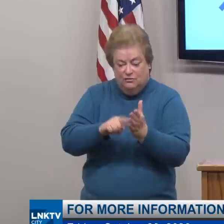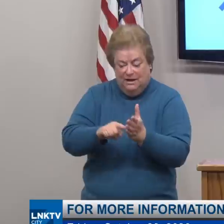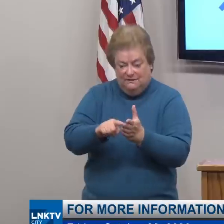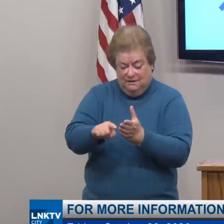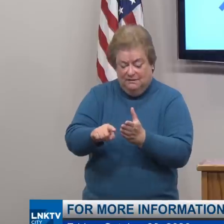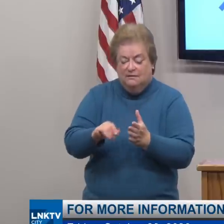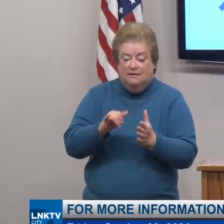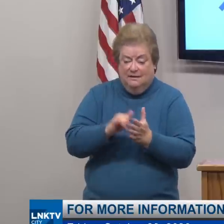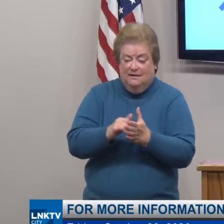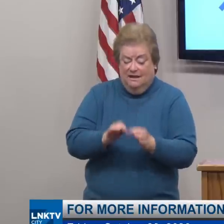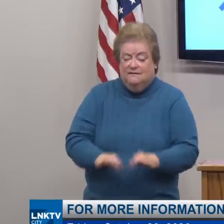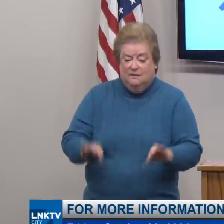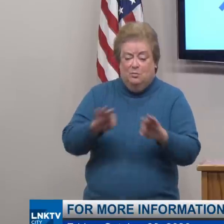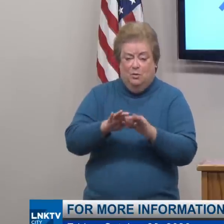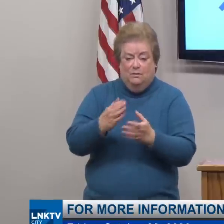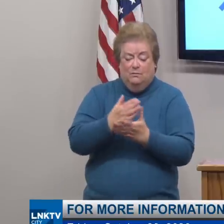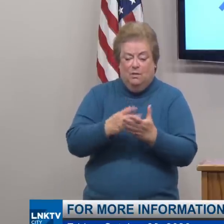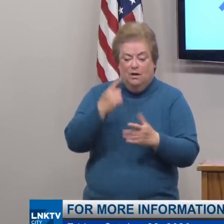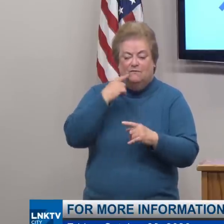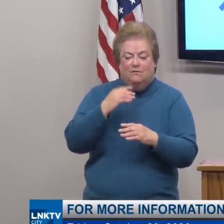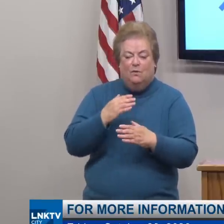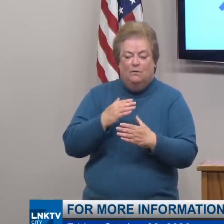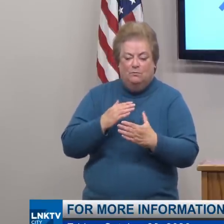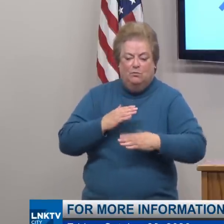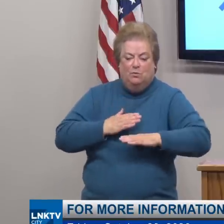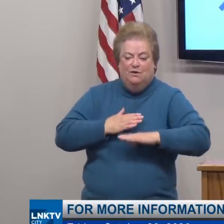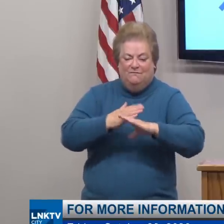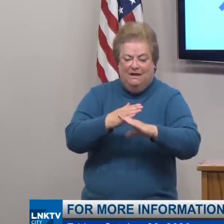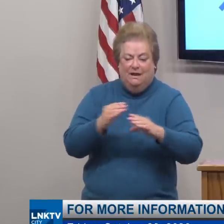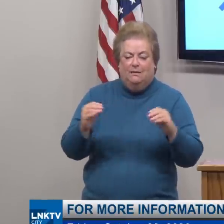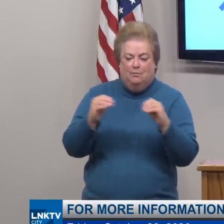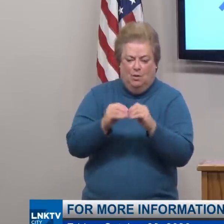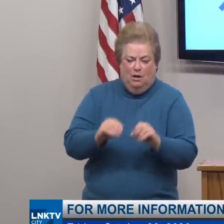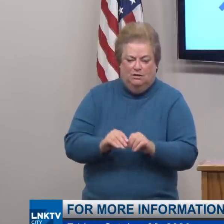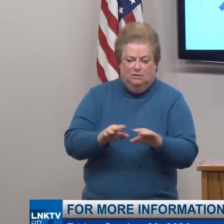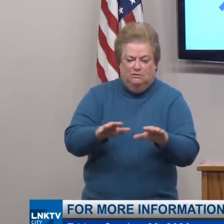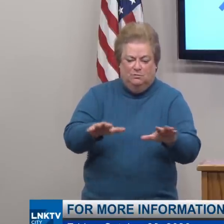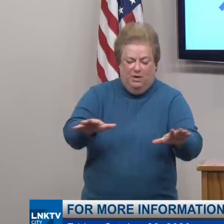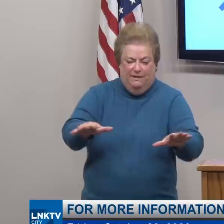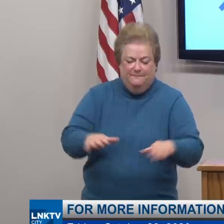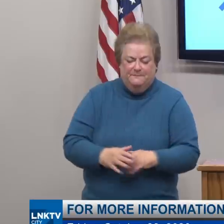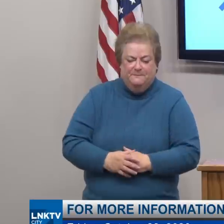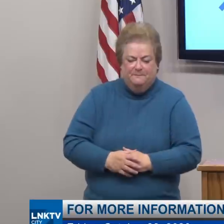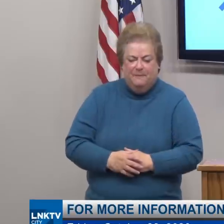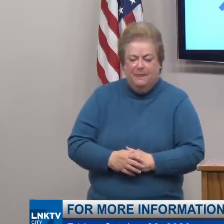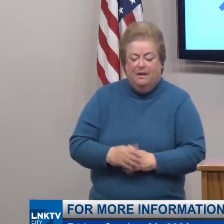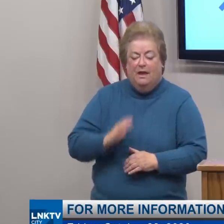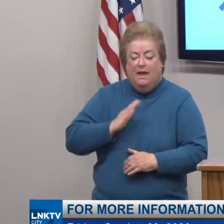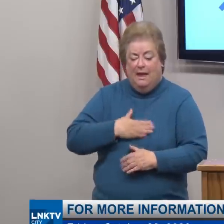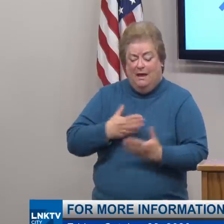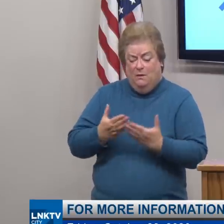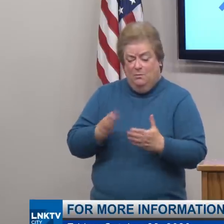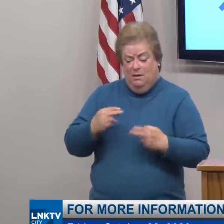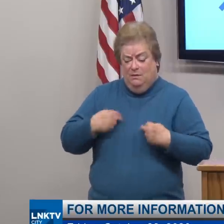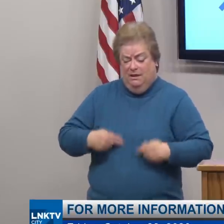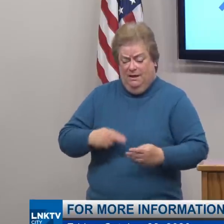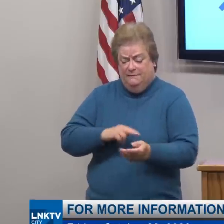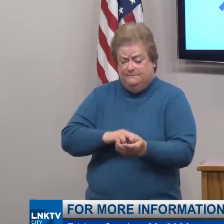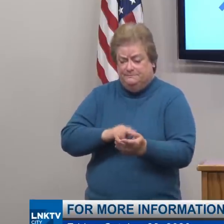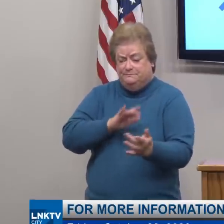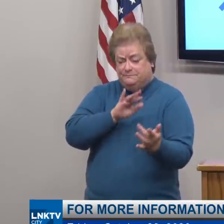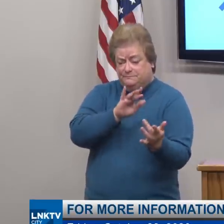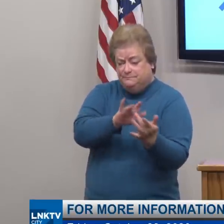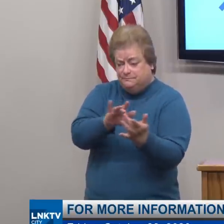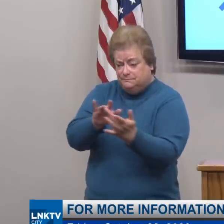know is the critical piece in preventing community spread and outbreaks our public health nurses are making contact with those